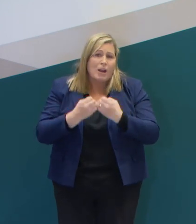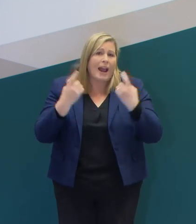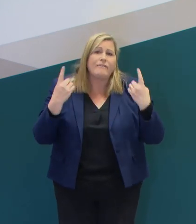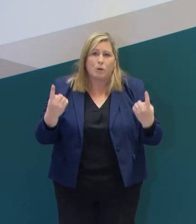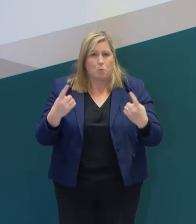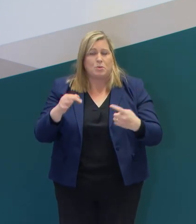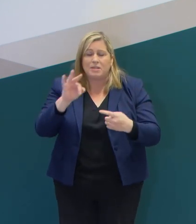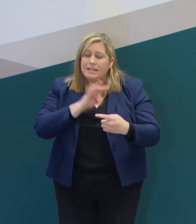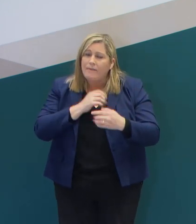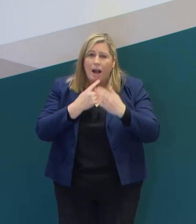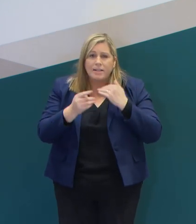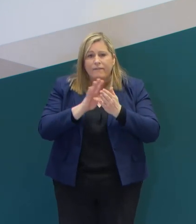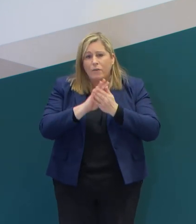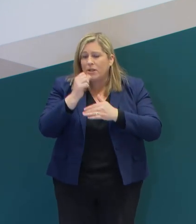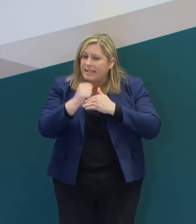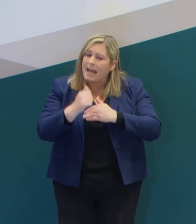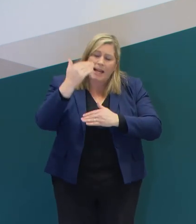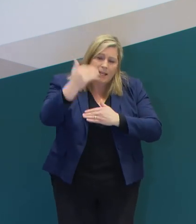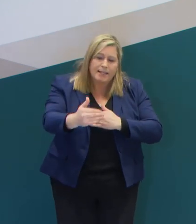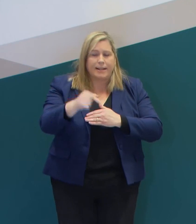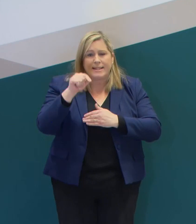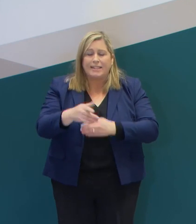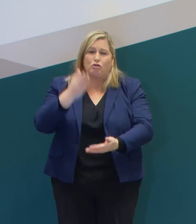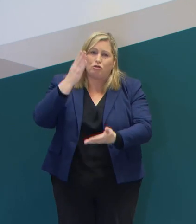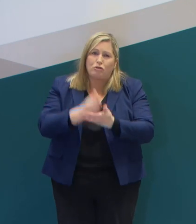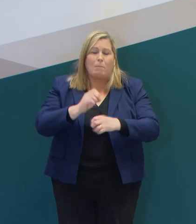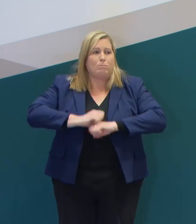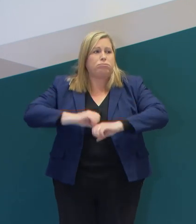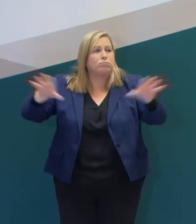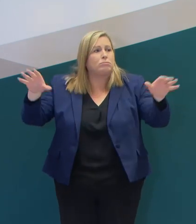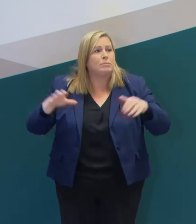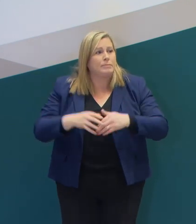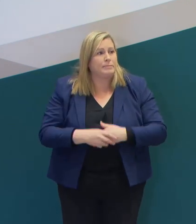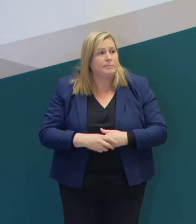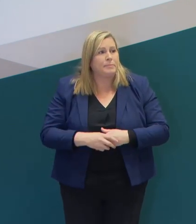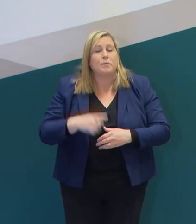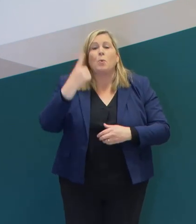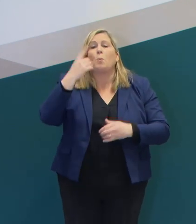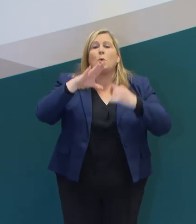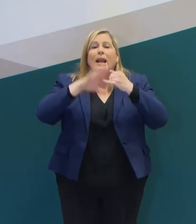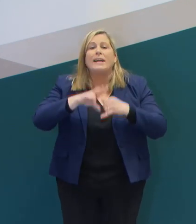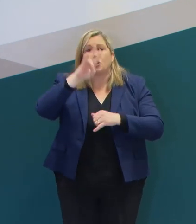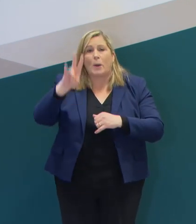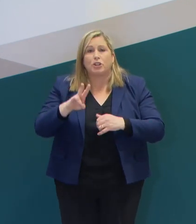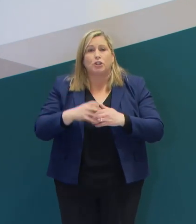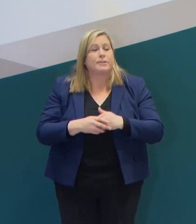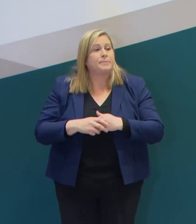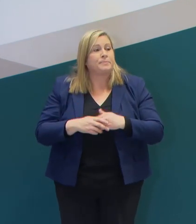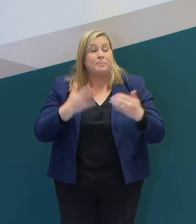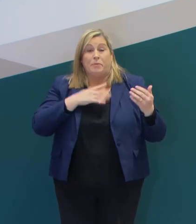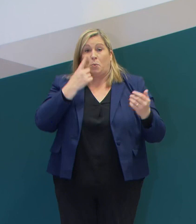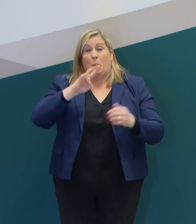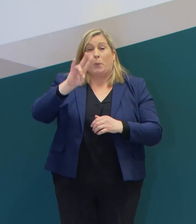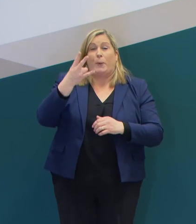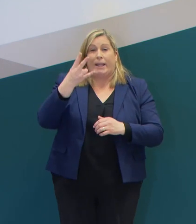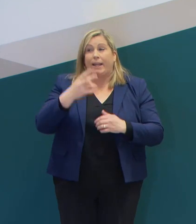of the interruption of transmission of this particular disease. Thanks, Shane. Quick, I